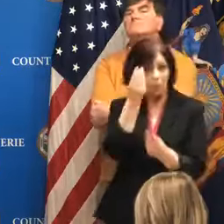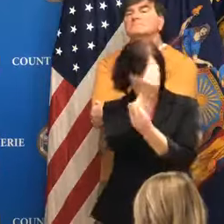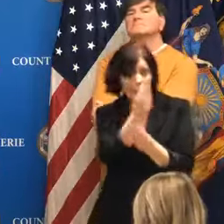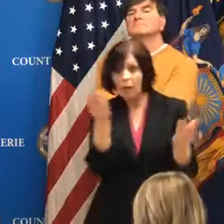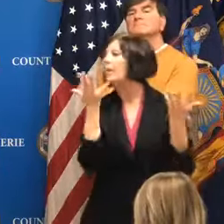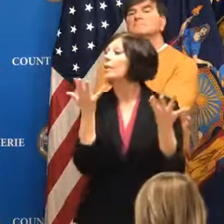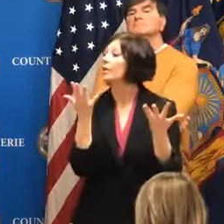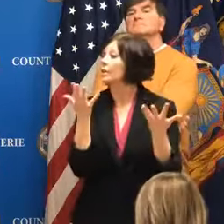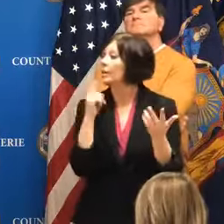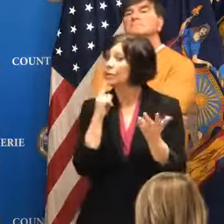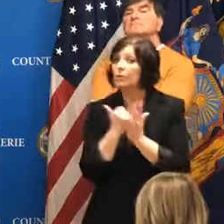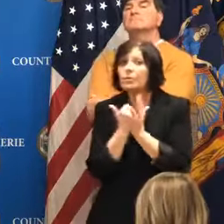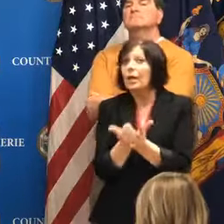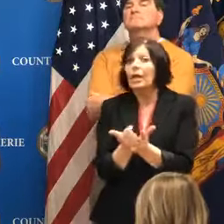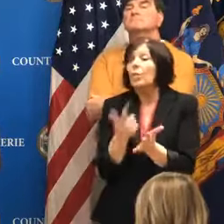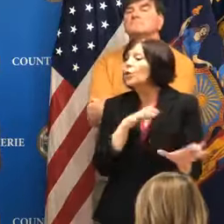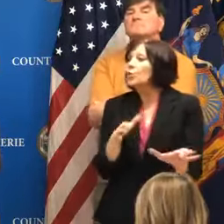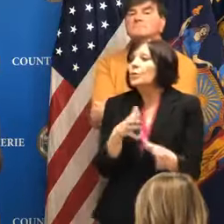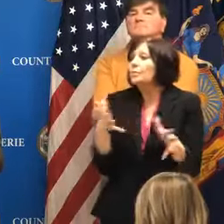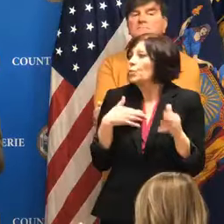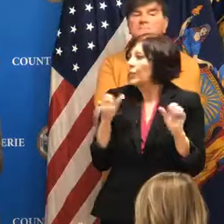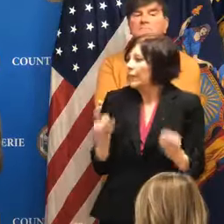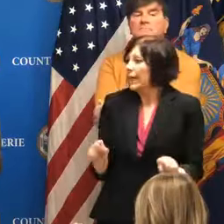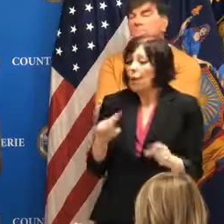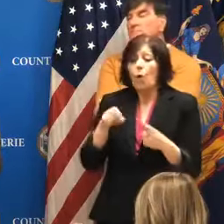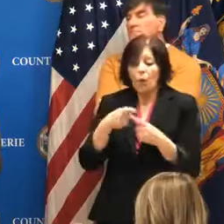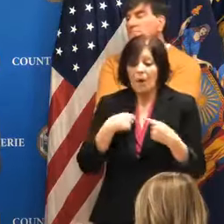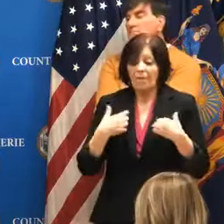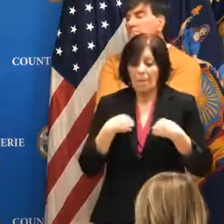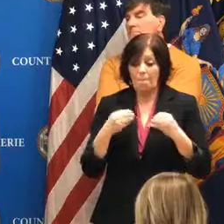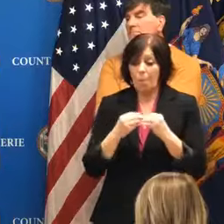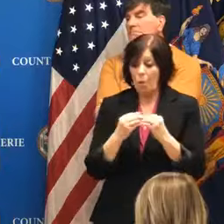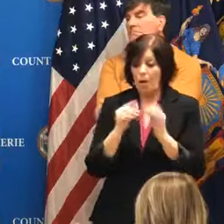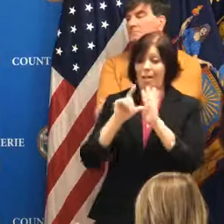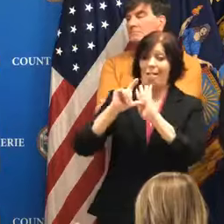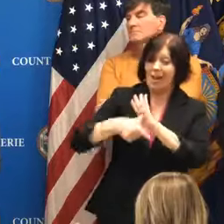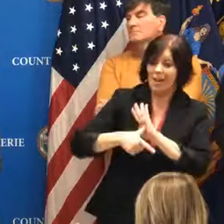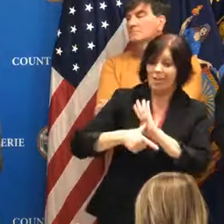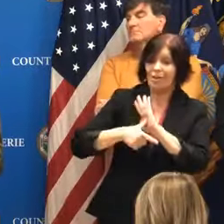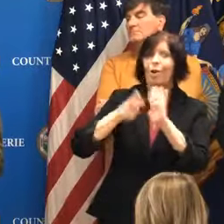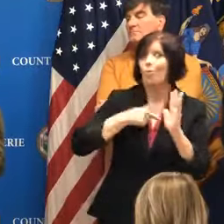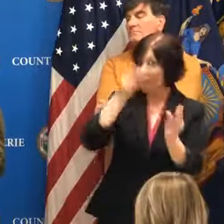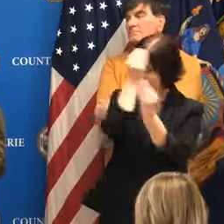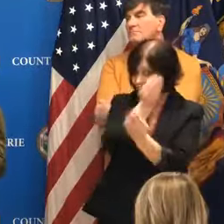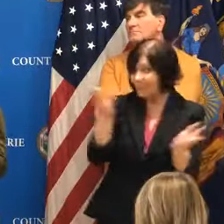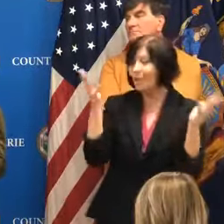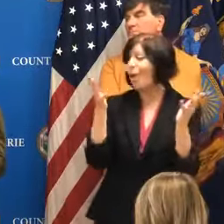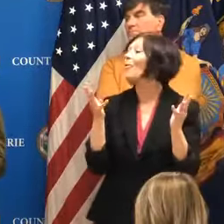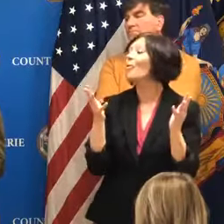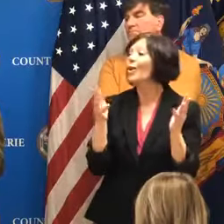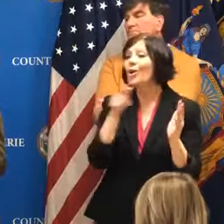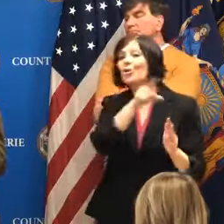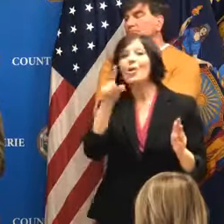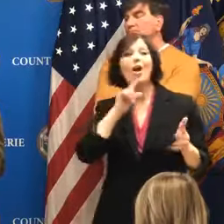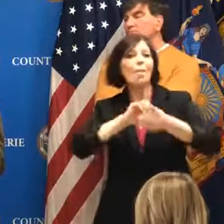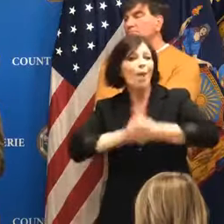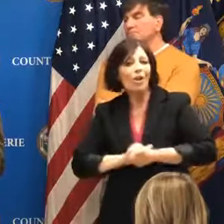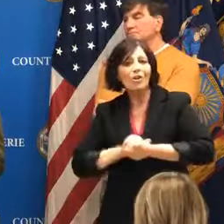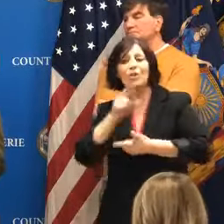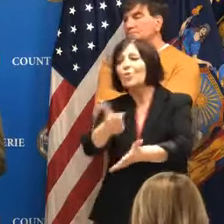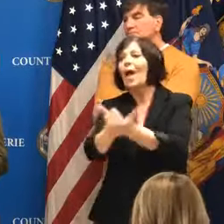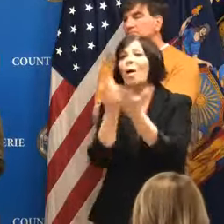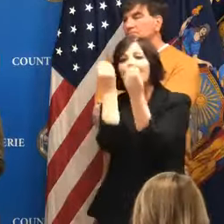is helpful for the community, we're doing that again. And then when we have more information later today, we'll let you all know. Like you, the media are our partners, and you help us